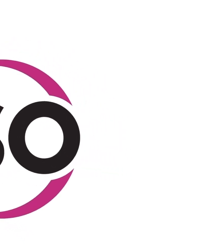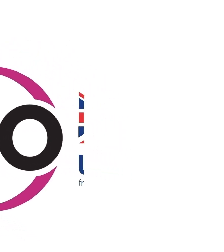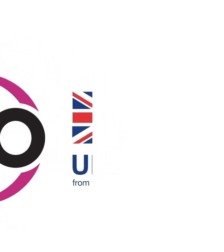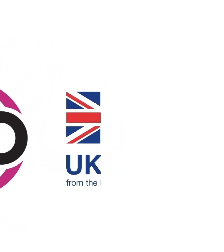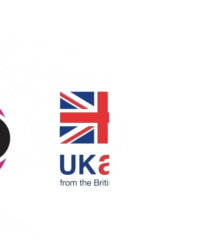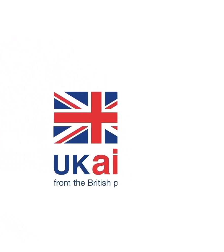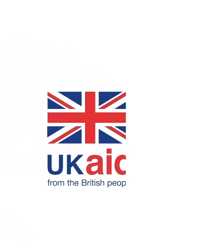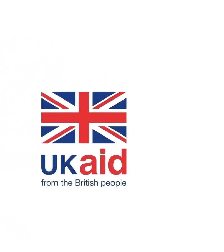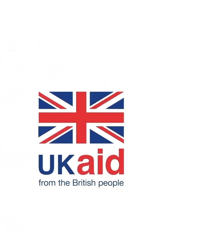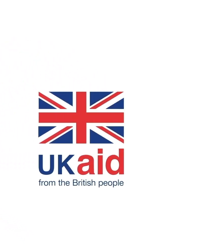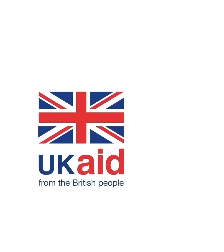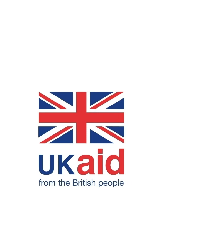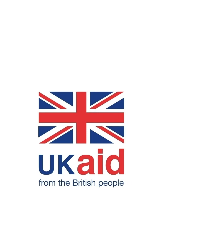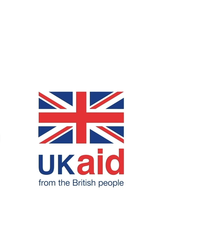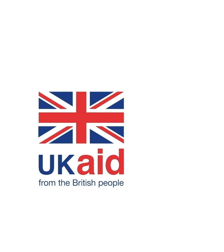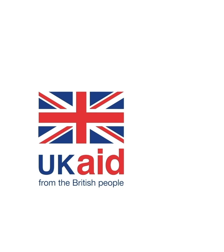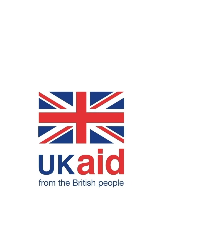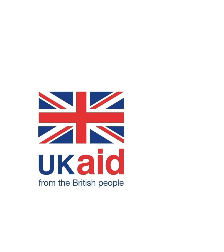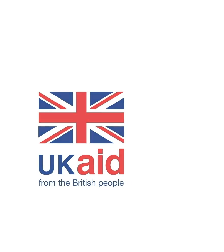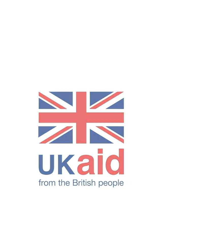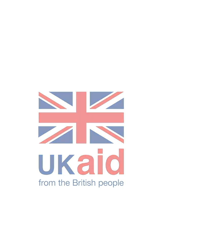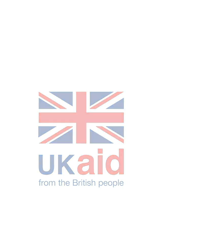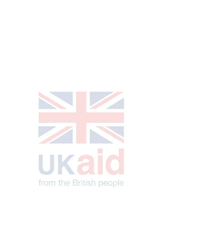VSO. UK 8.